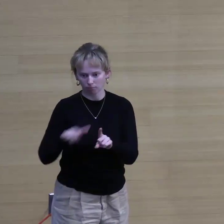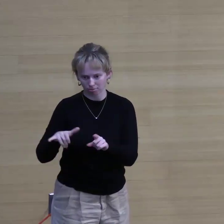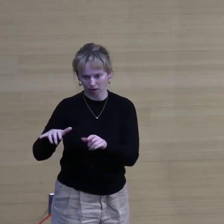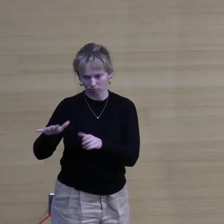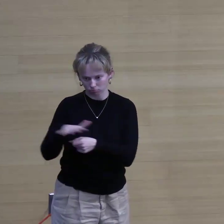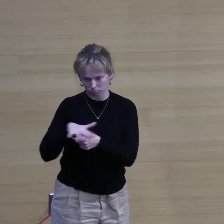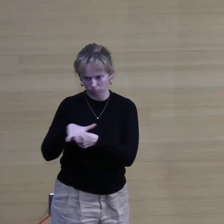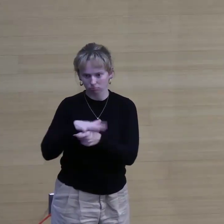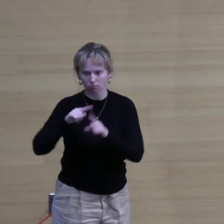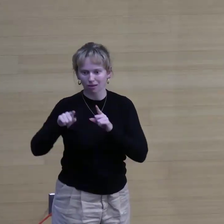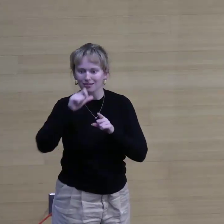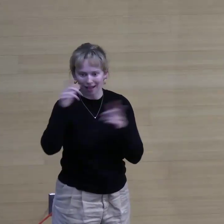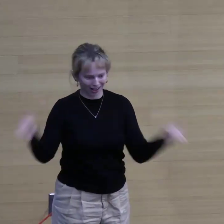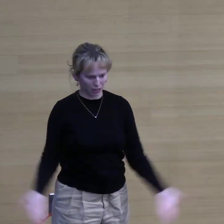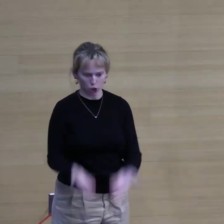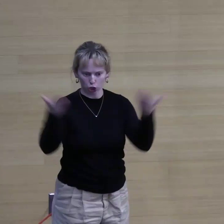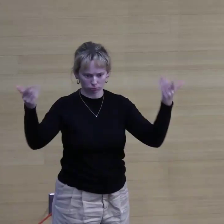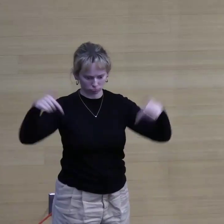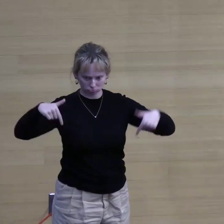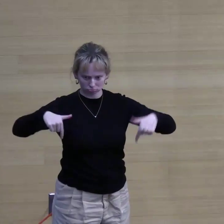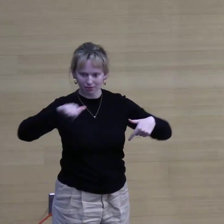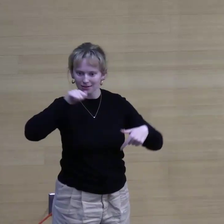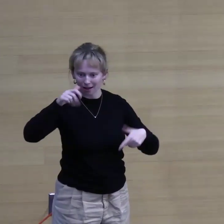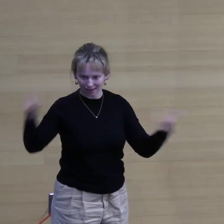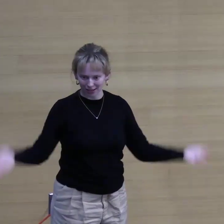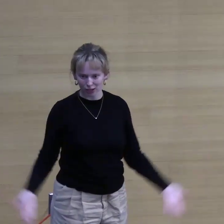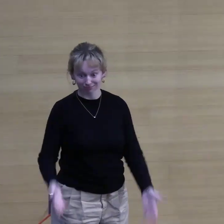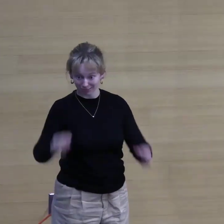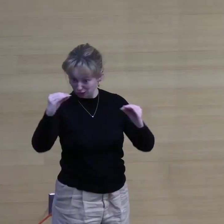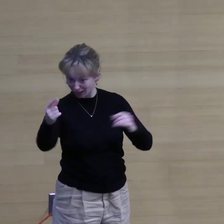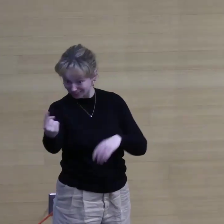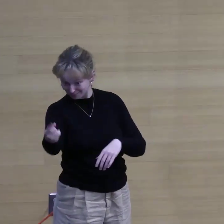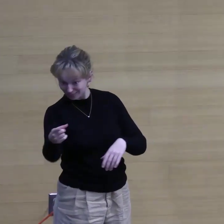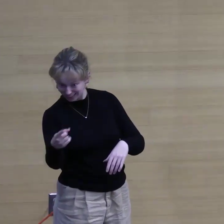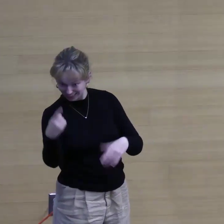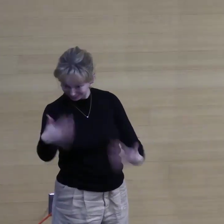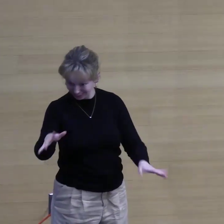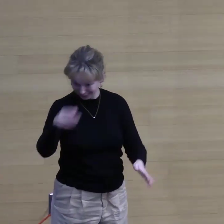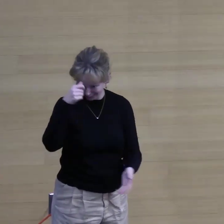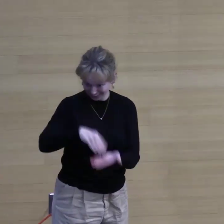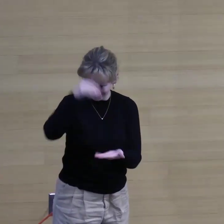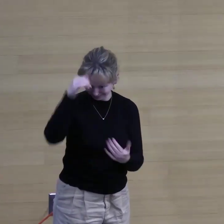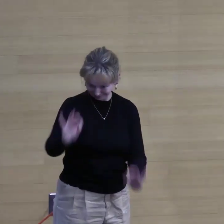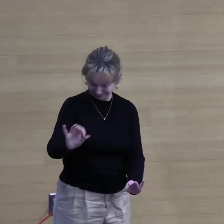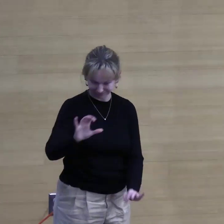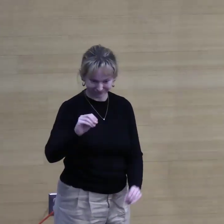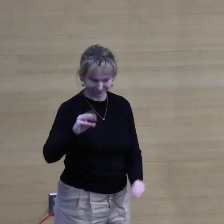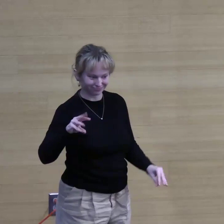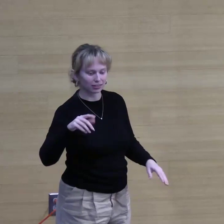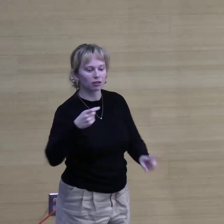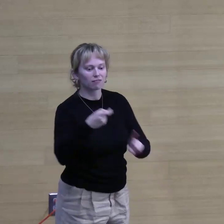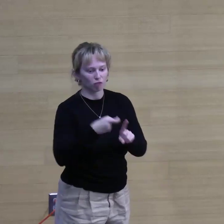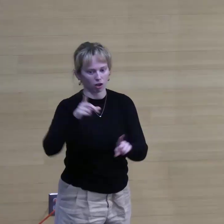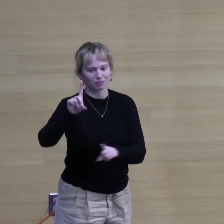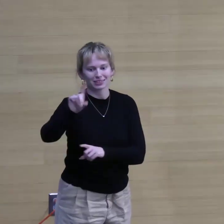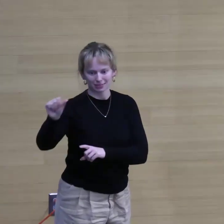Not here. You didn't know that, Rob? Taught you something today. There, bonus point for me. It came from